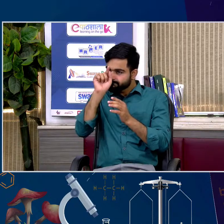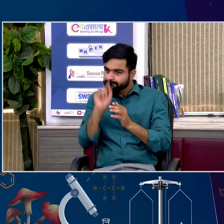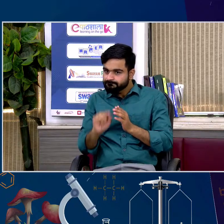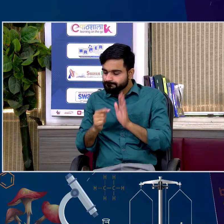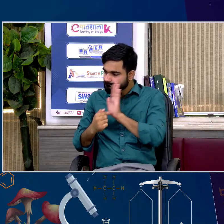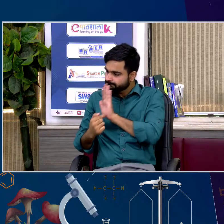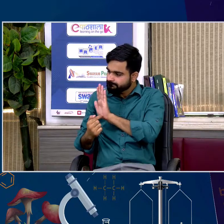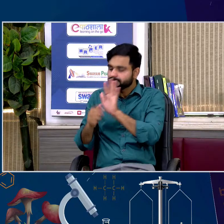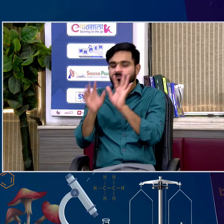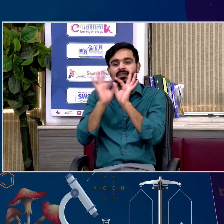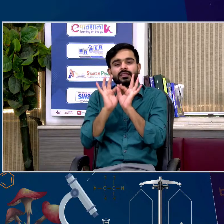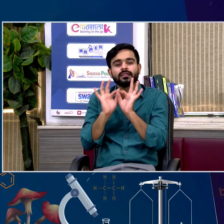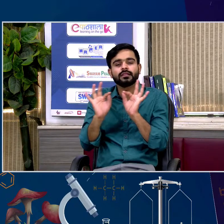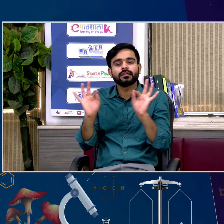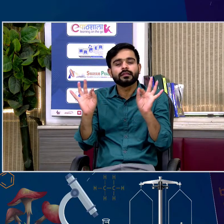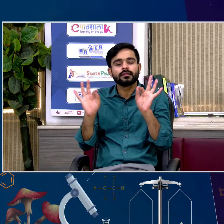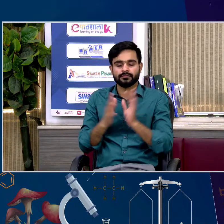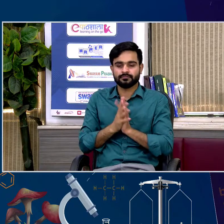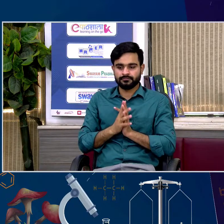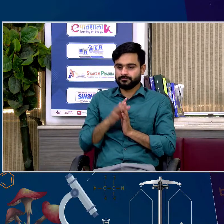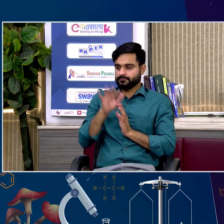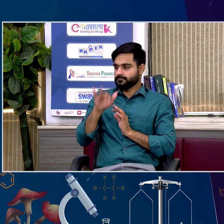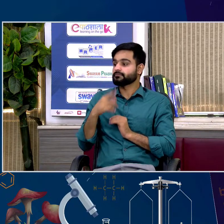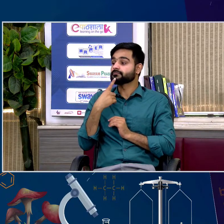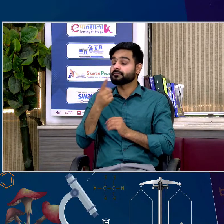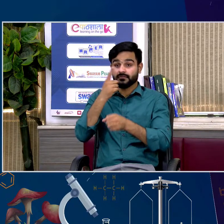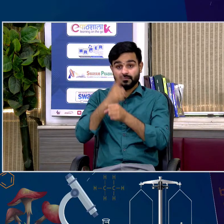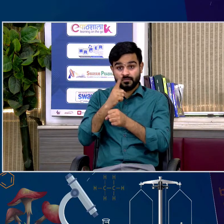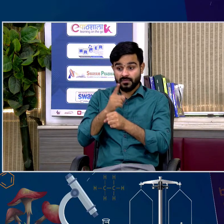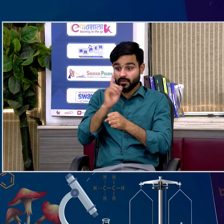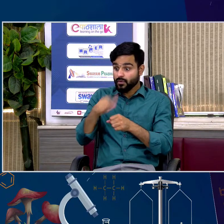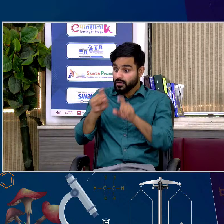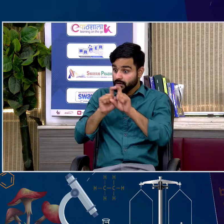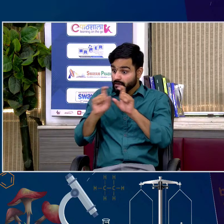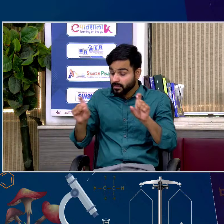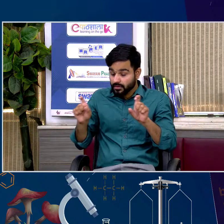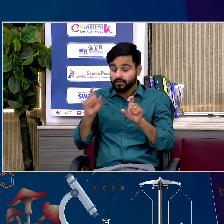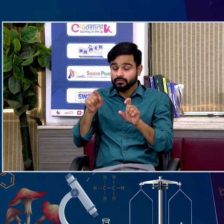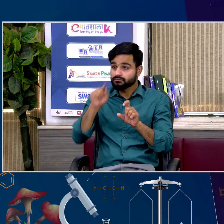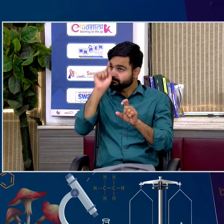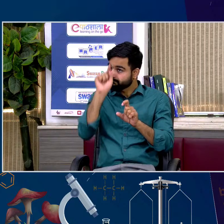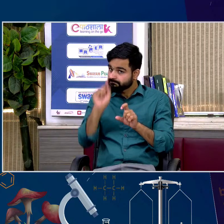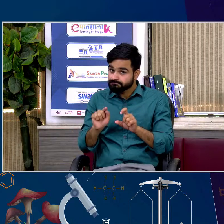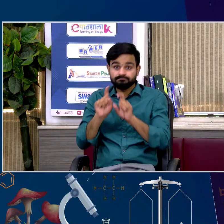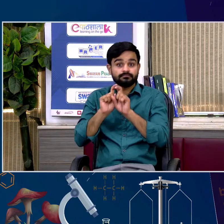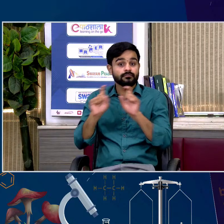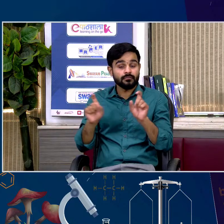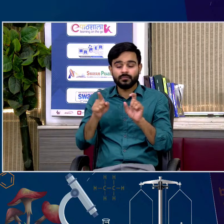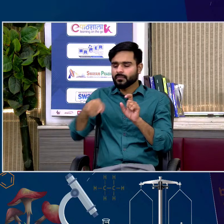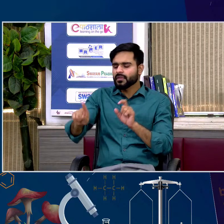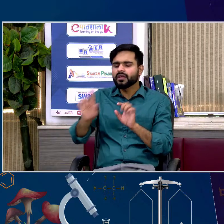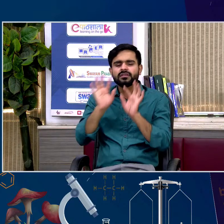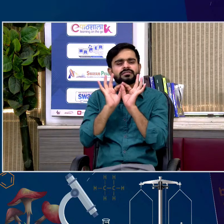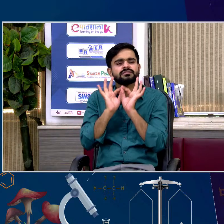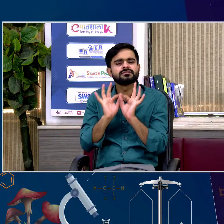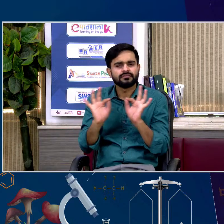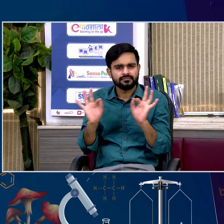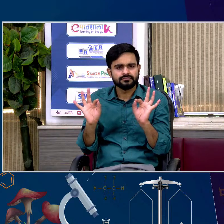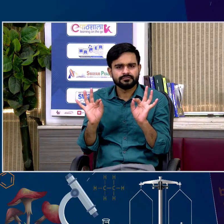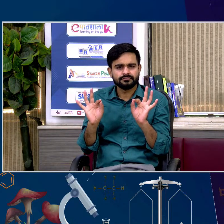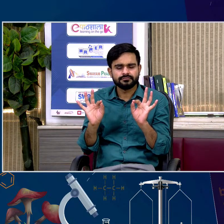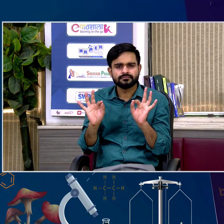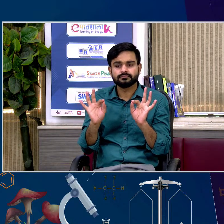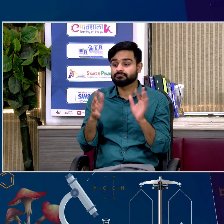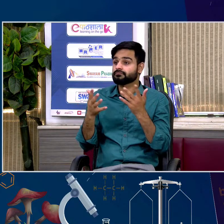simple. Now, the teacher would want to give clear instructions, keep them simple,